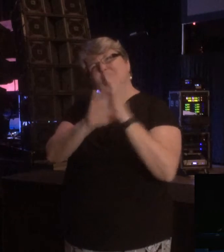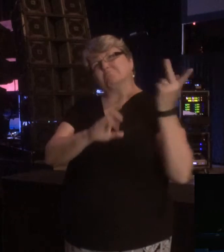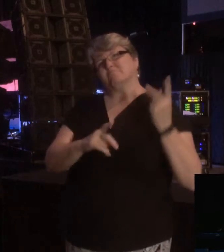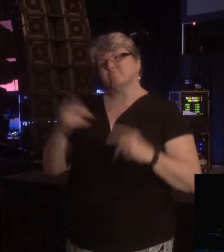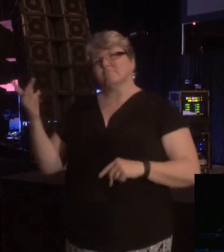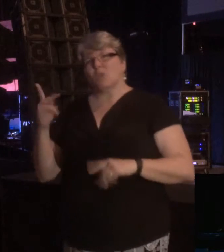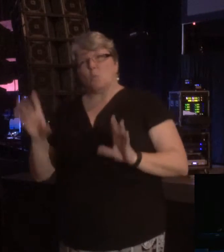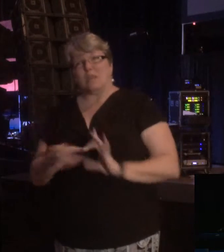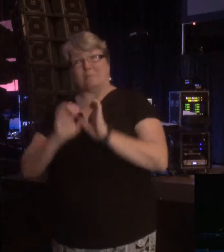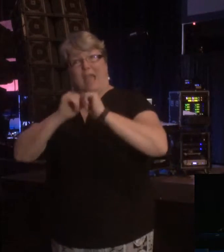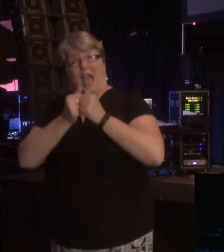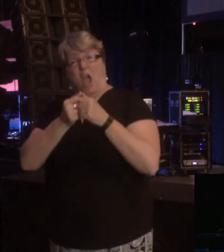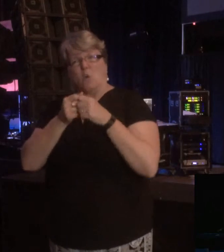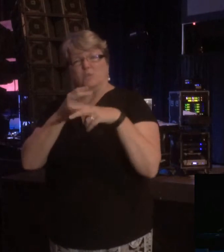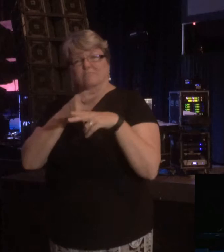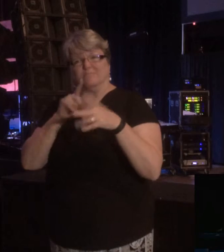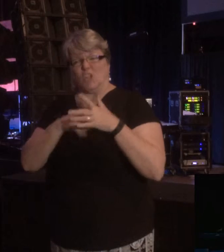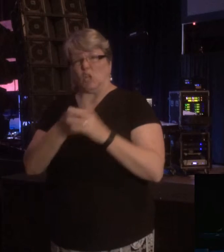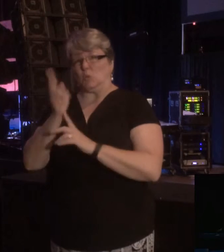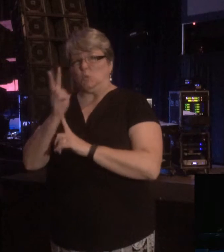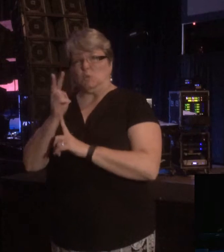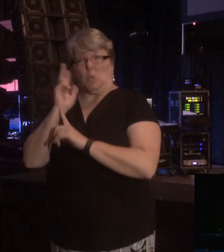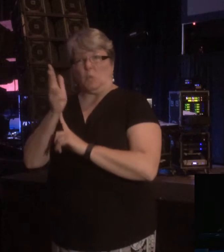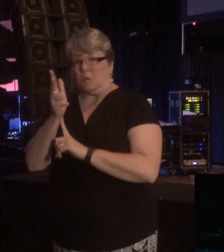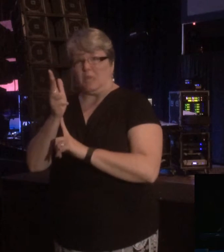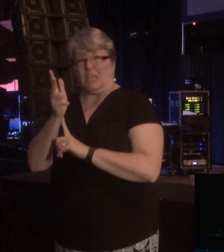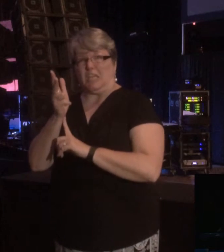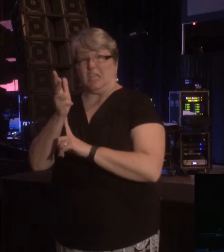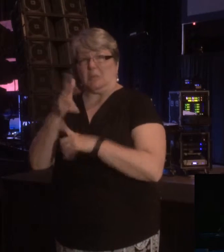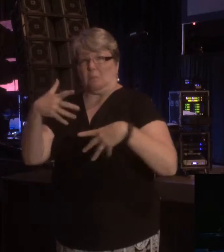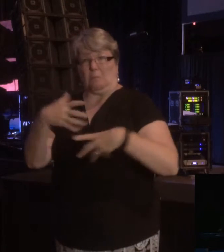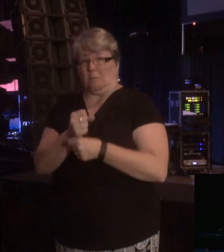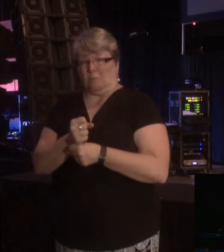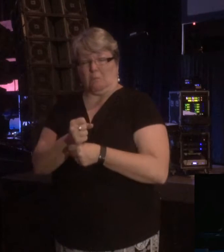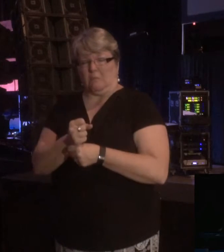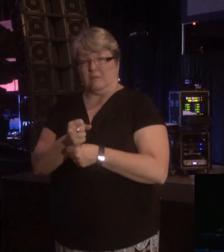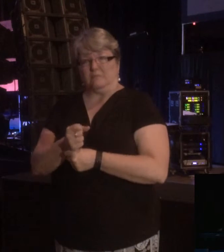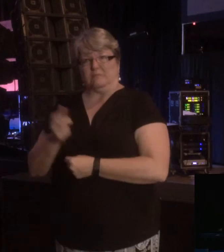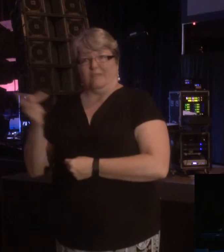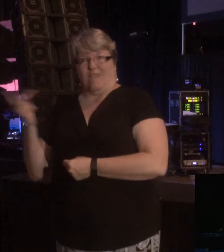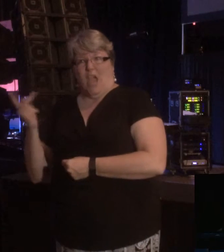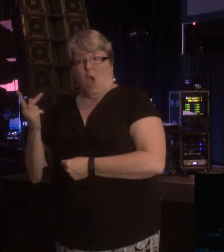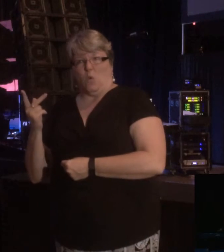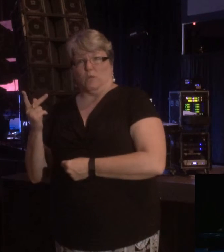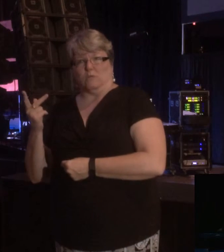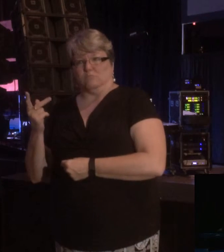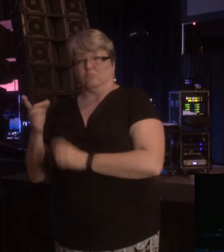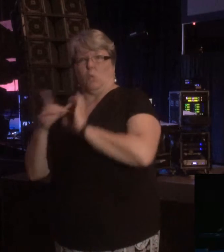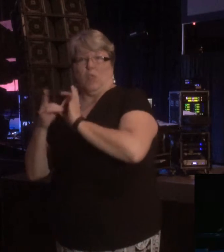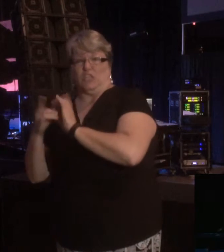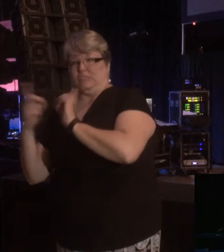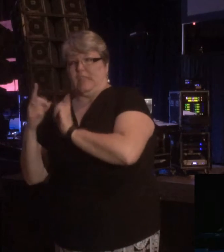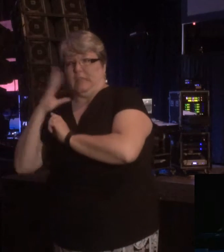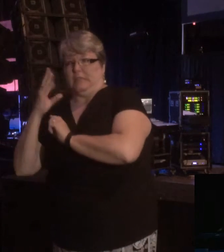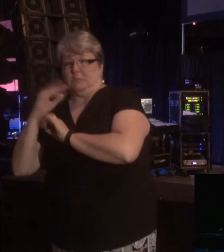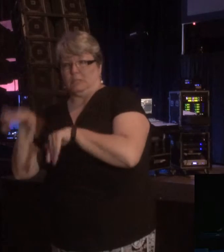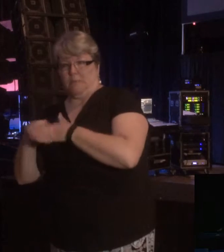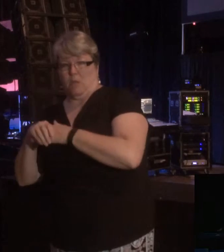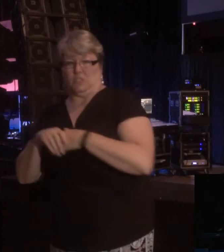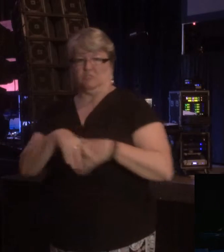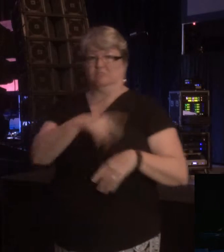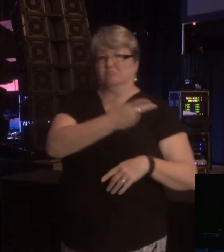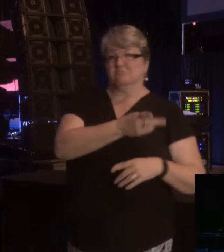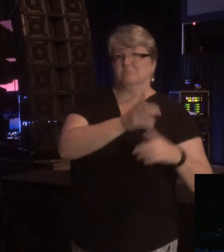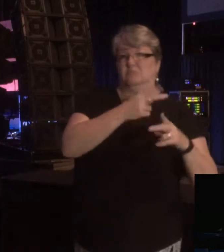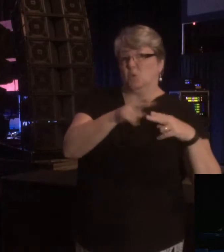So here we are. And the other couple is none other than Jordan and Jeff Johnson, young